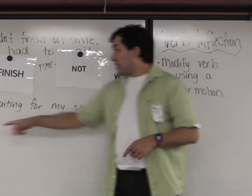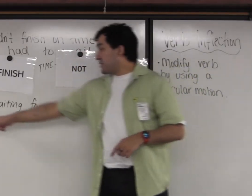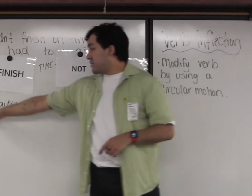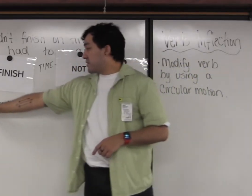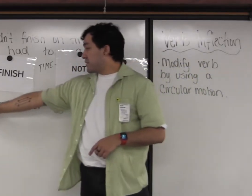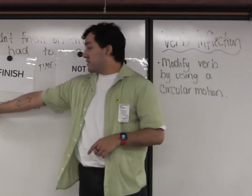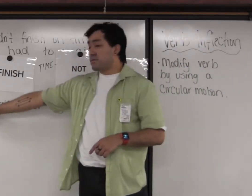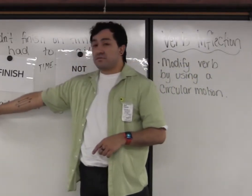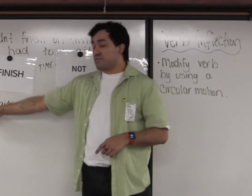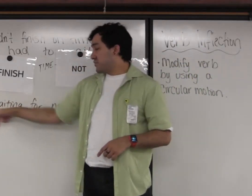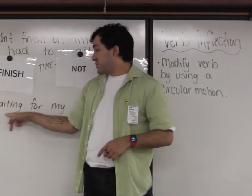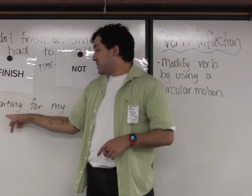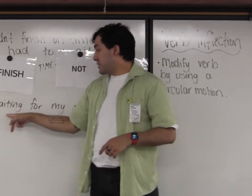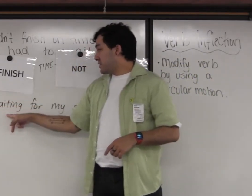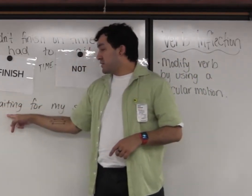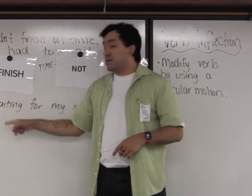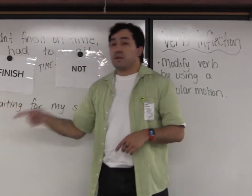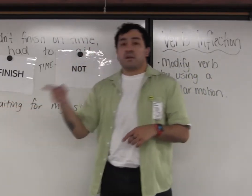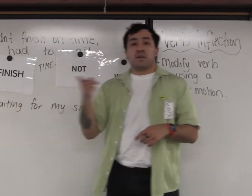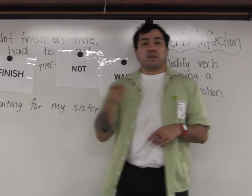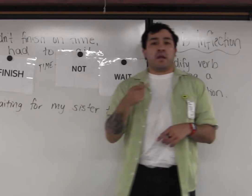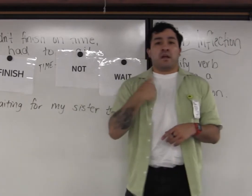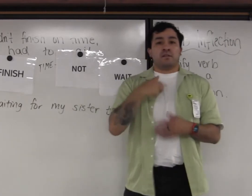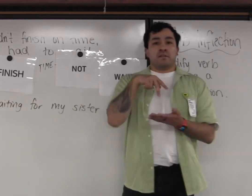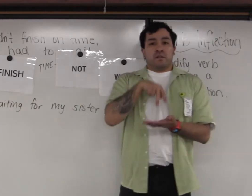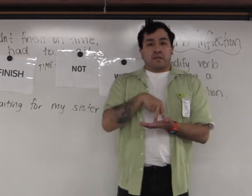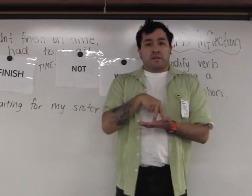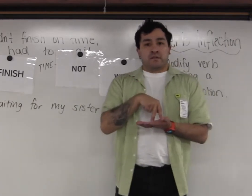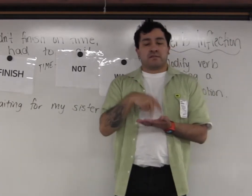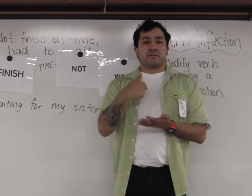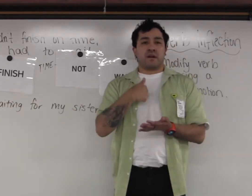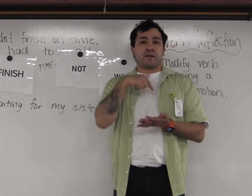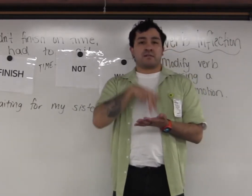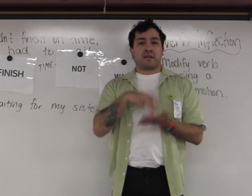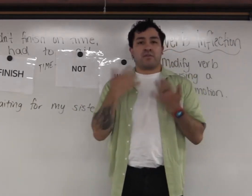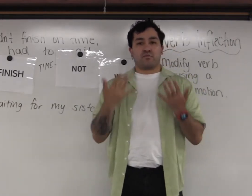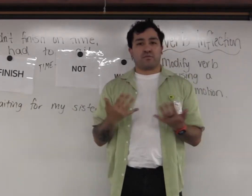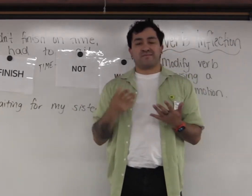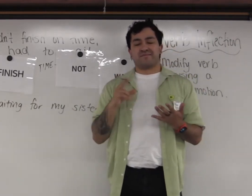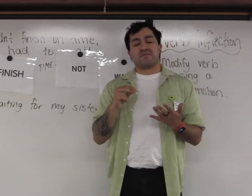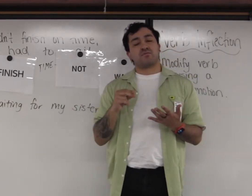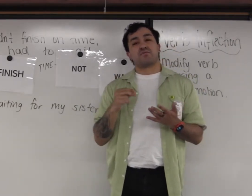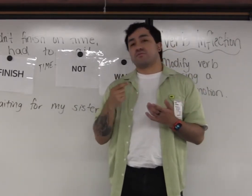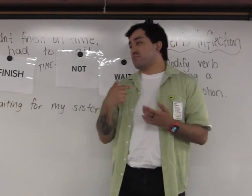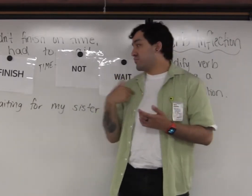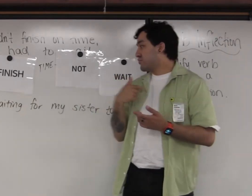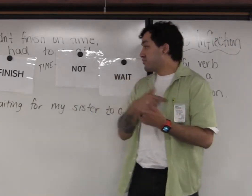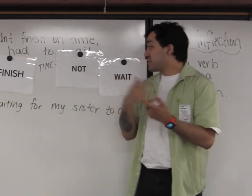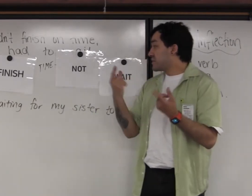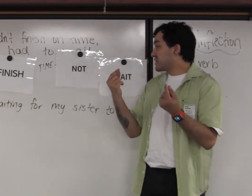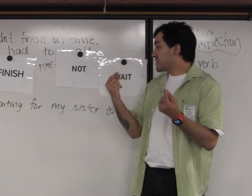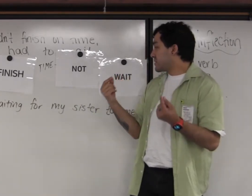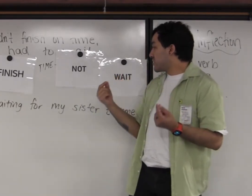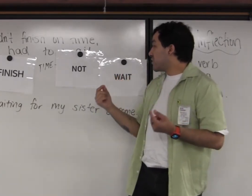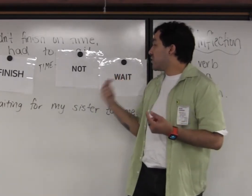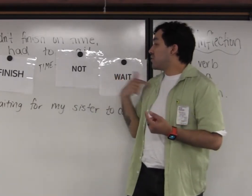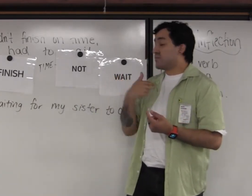motion for that. So, for this one, we have stood and waiting. Both of those could be verbs that could be